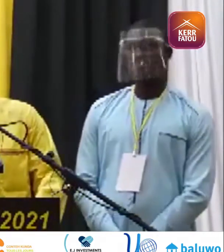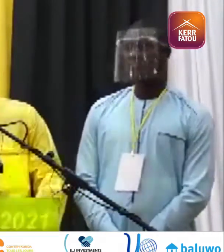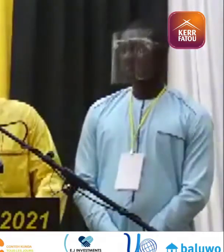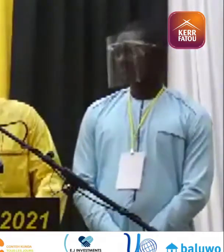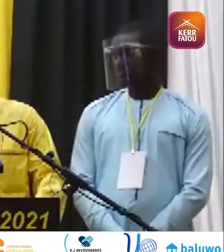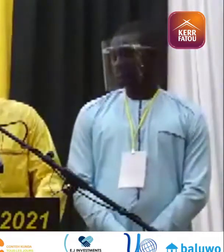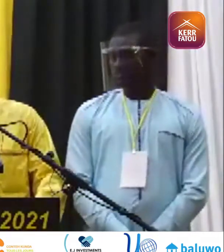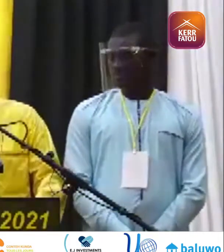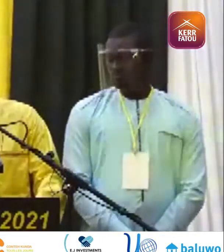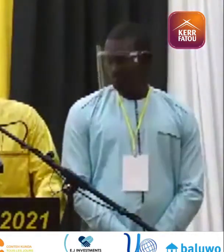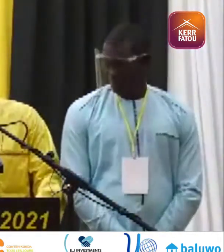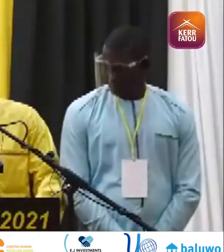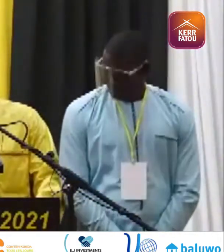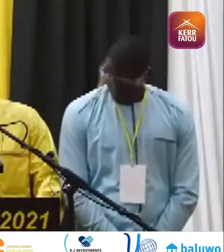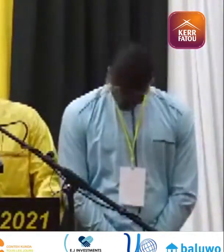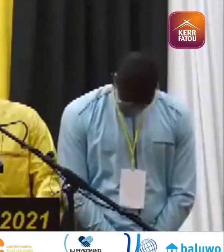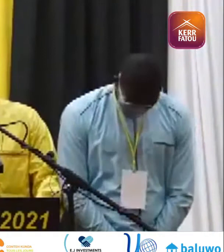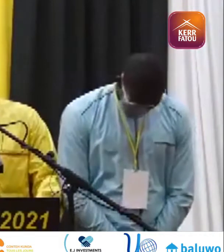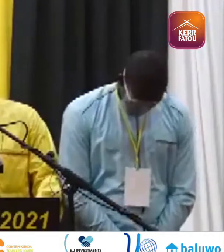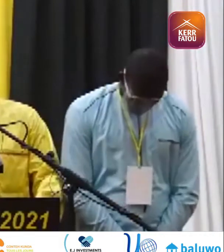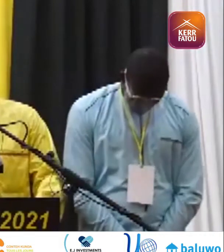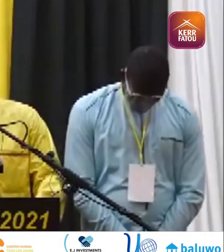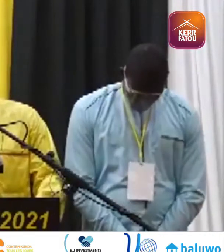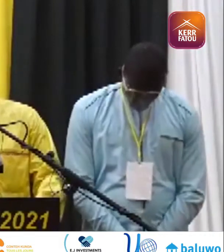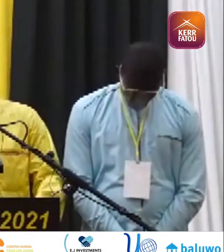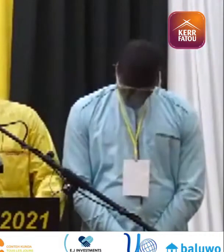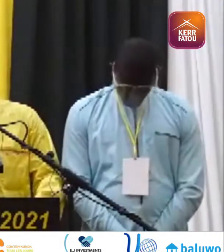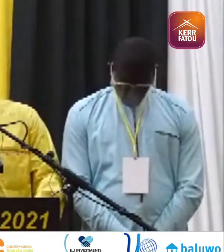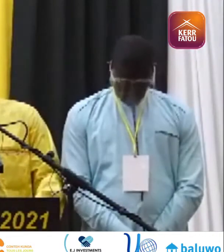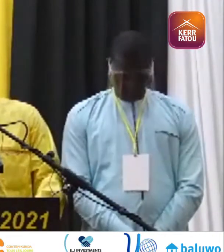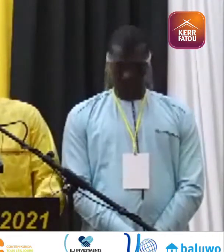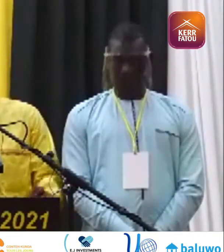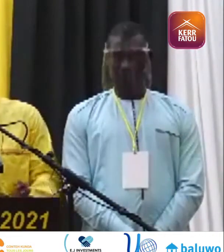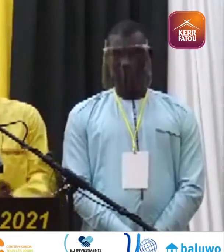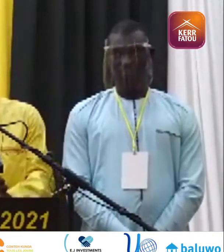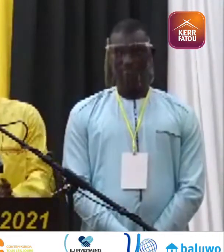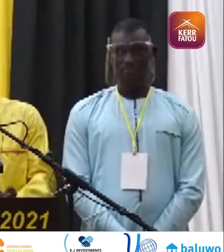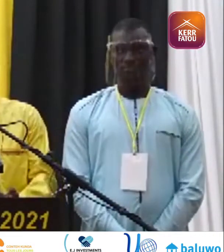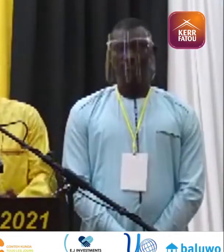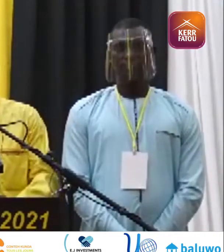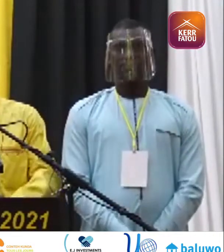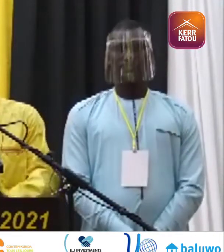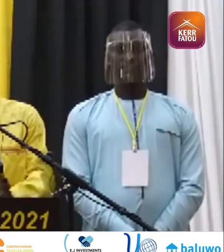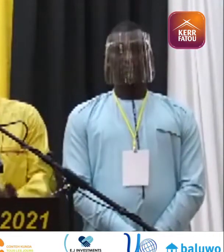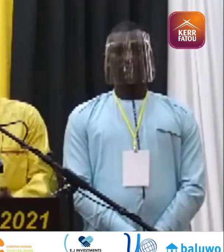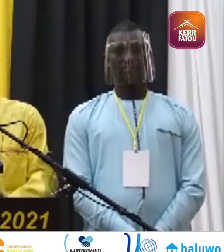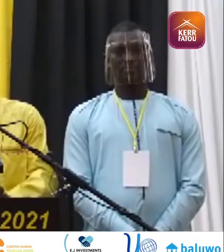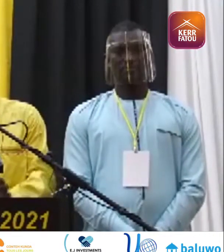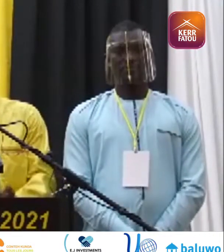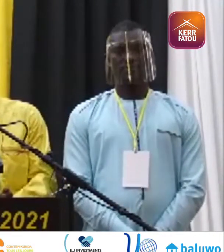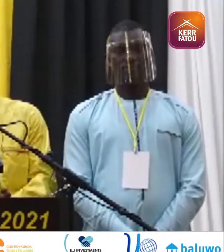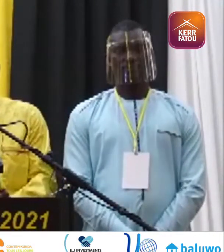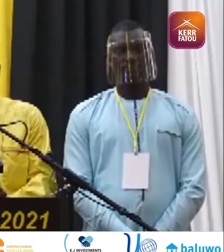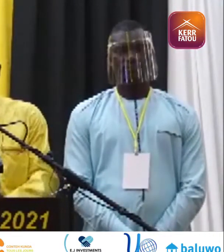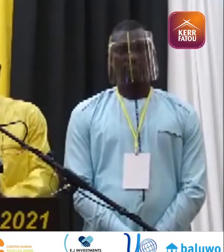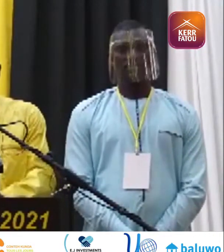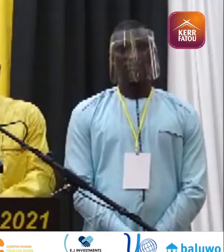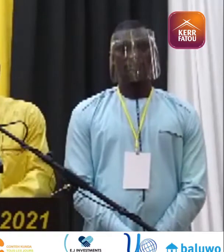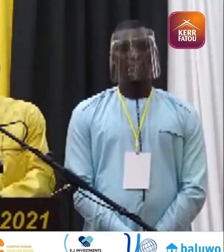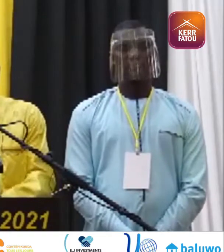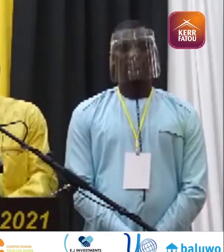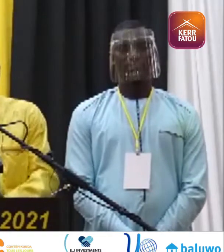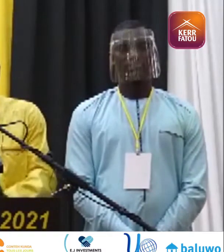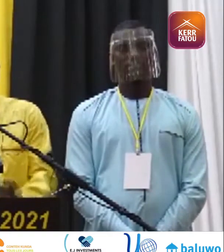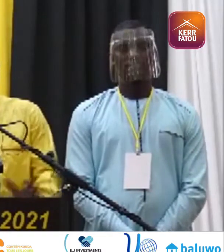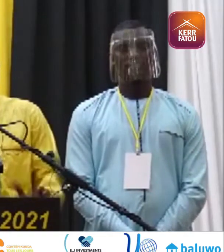SWA misa atatamandiri nyalto minutambita. Abina wale talaka adomandingo itandala. Kuru molbesa afahamno